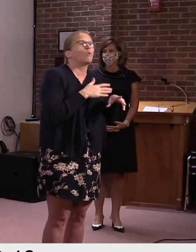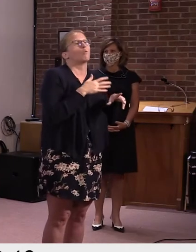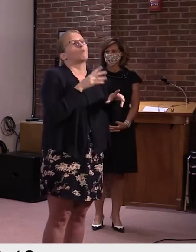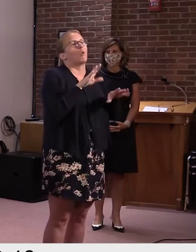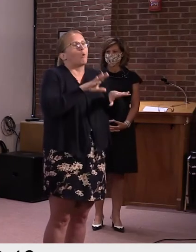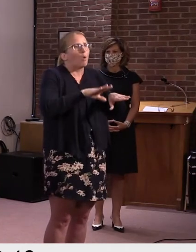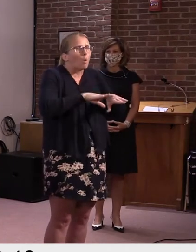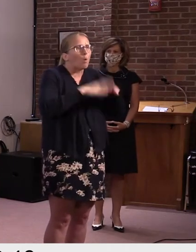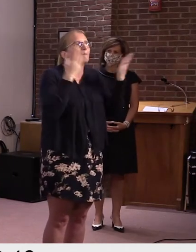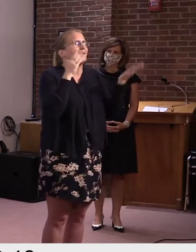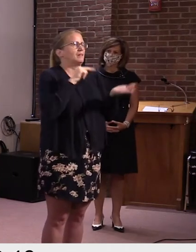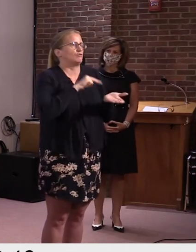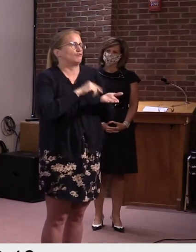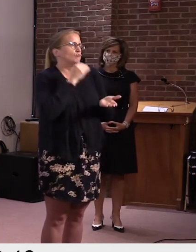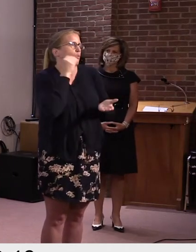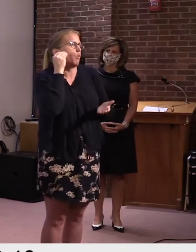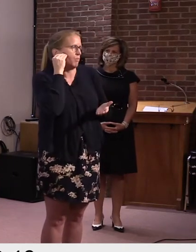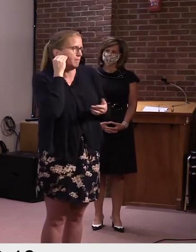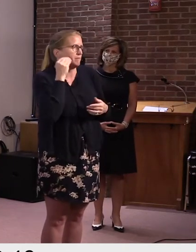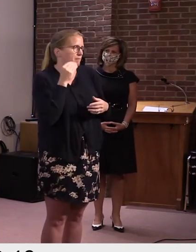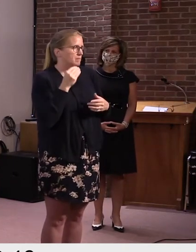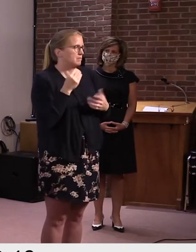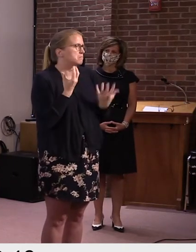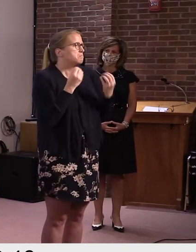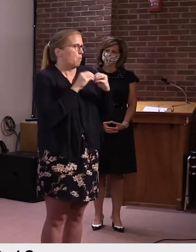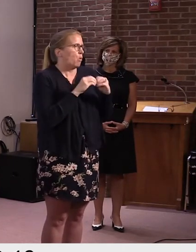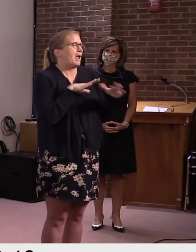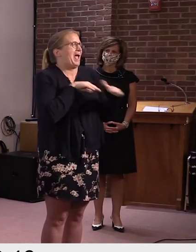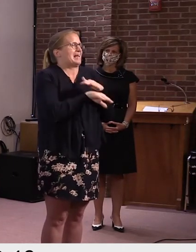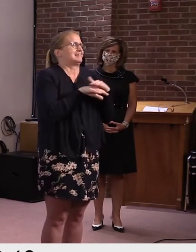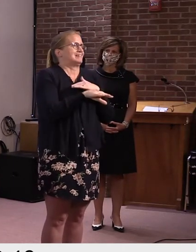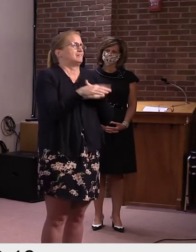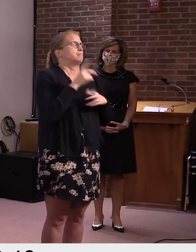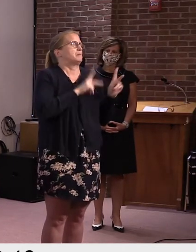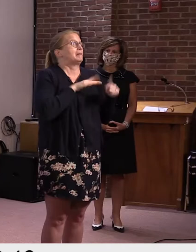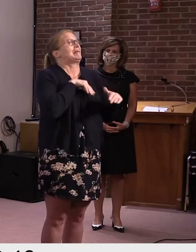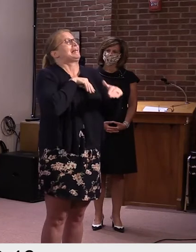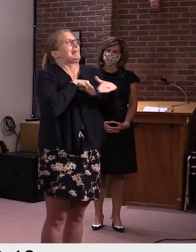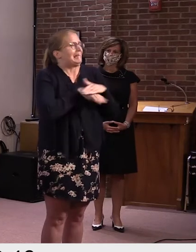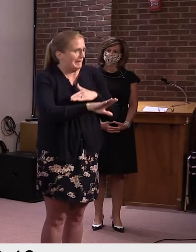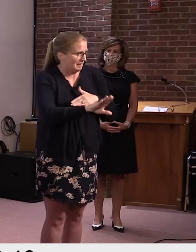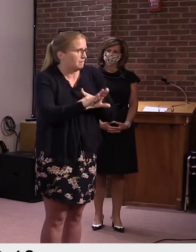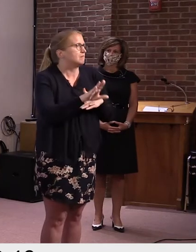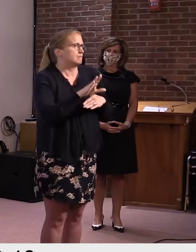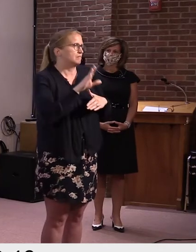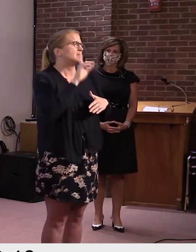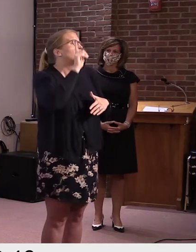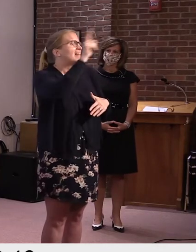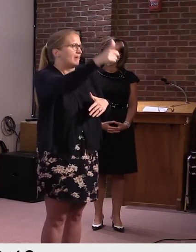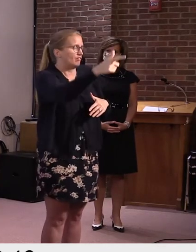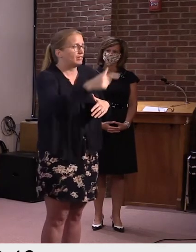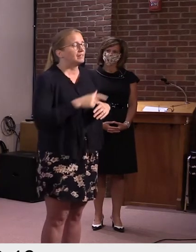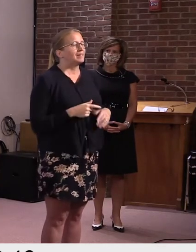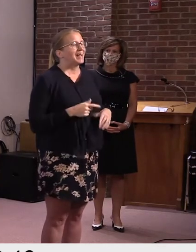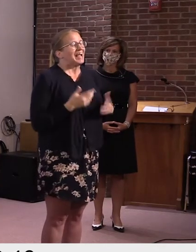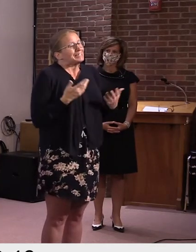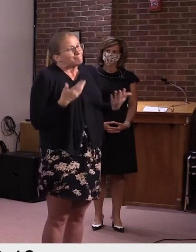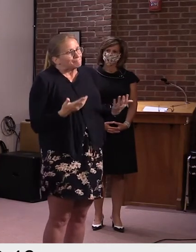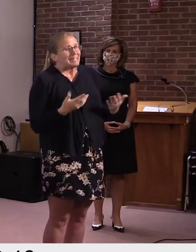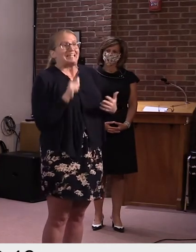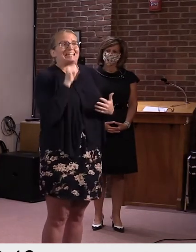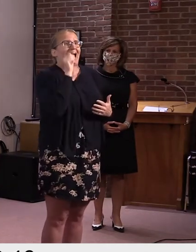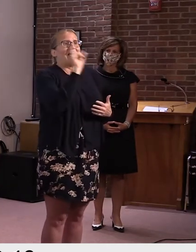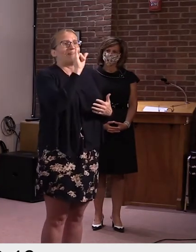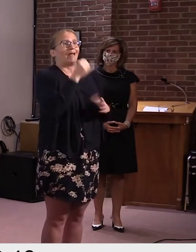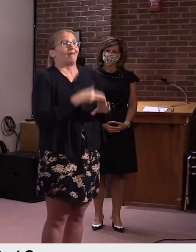of nursing homes and long-term care facilities. I will say this, it probably won't be like it used to be,